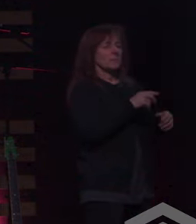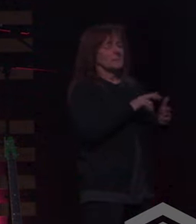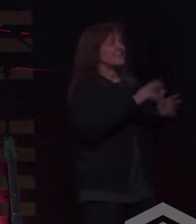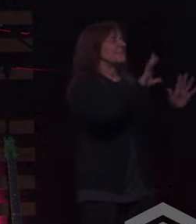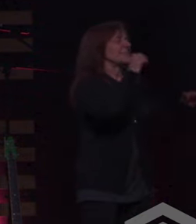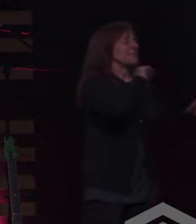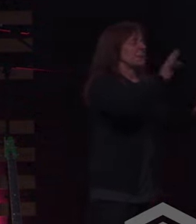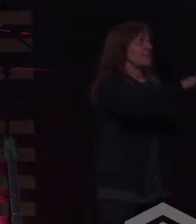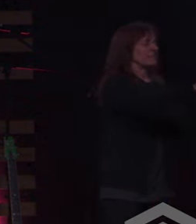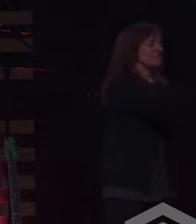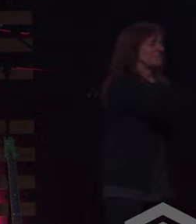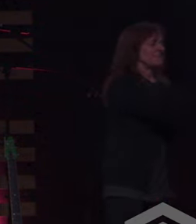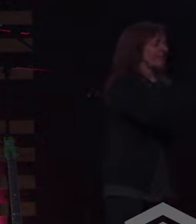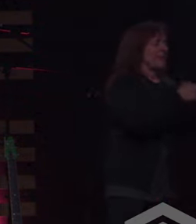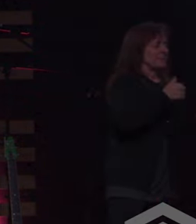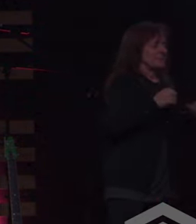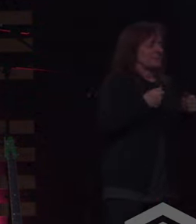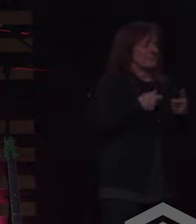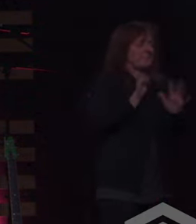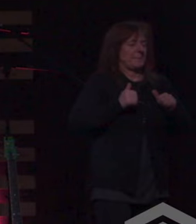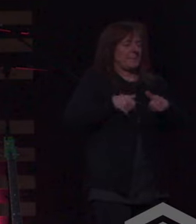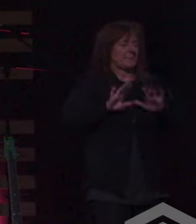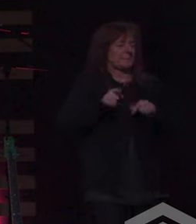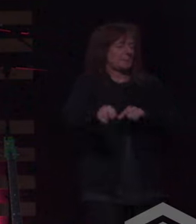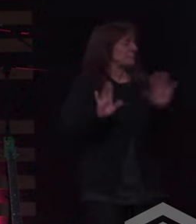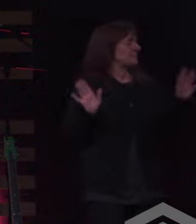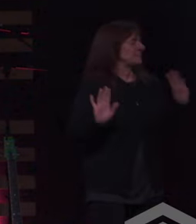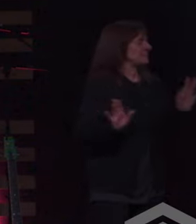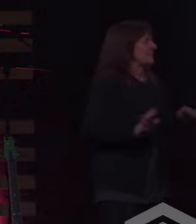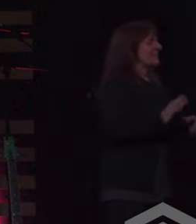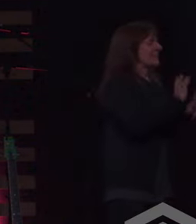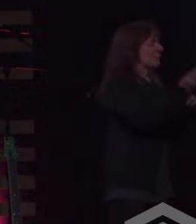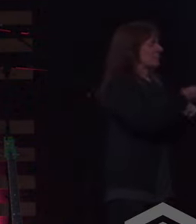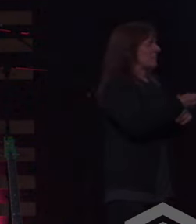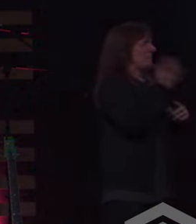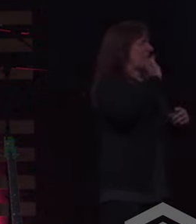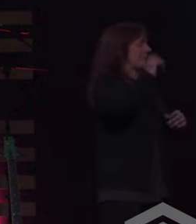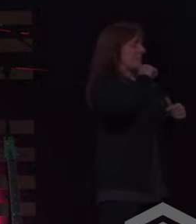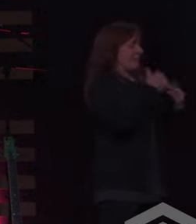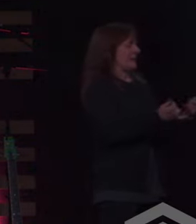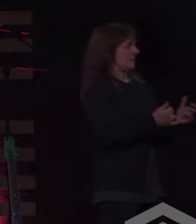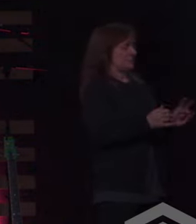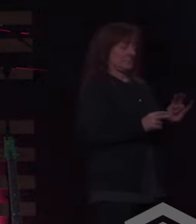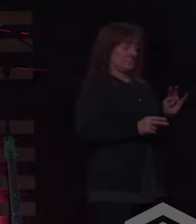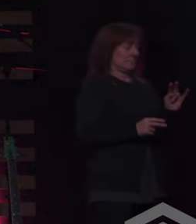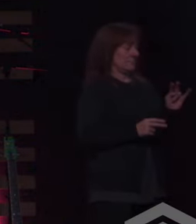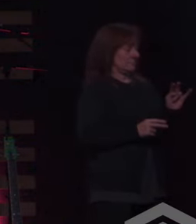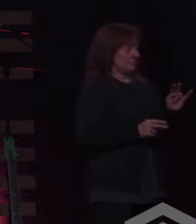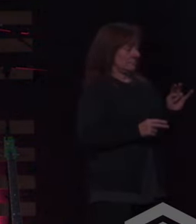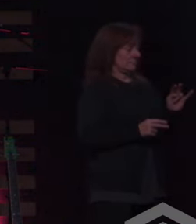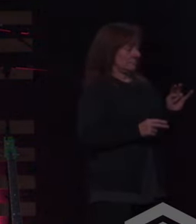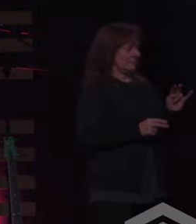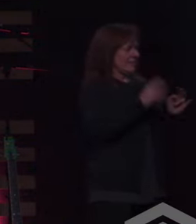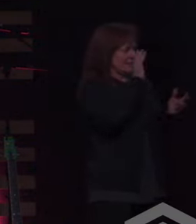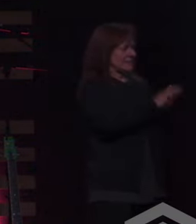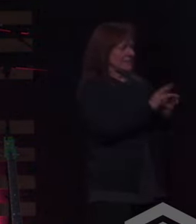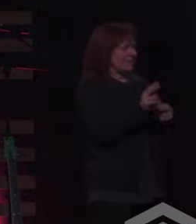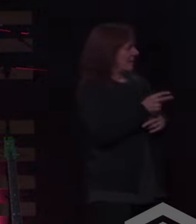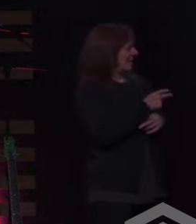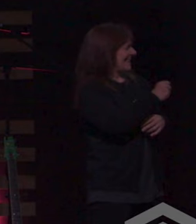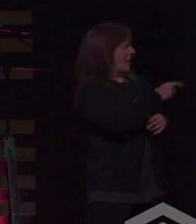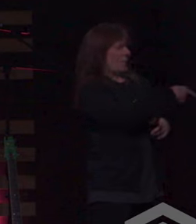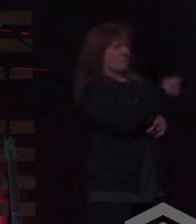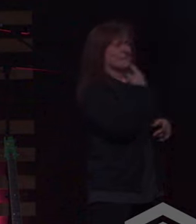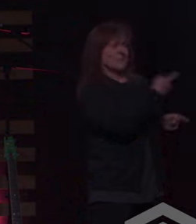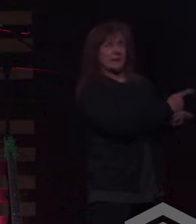outdated. That's just not true anymore. That's how it was back. That was the culture back then. That's just how it was. And then typically the husband will respond, yeah, whatever